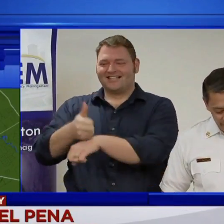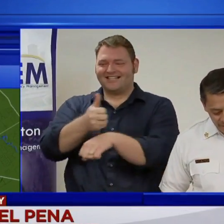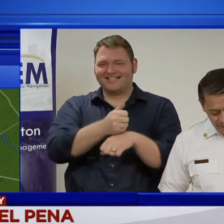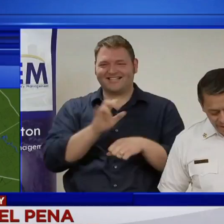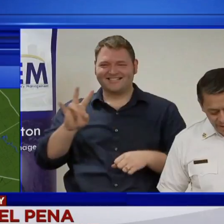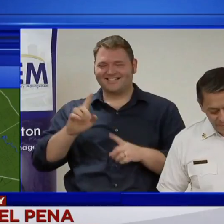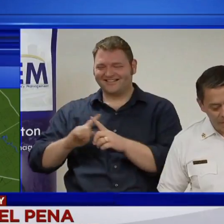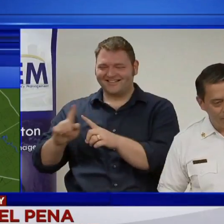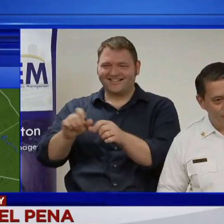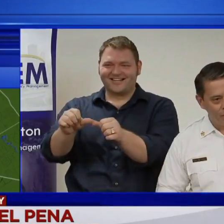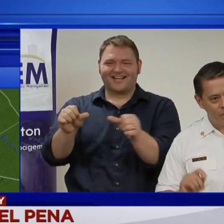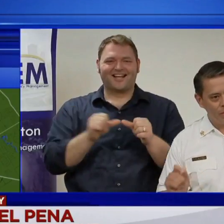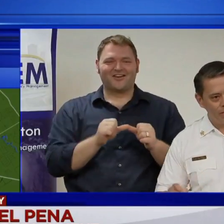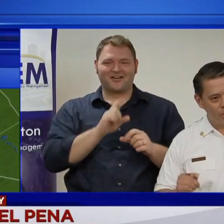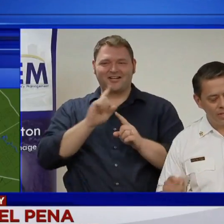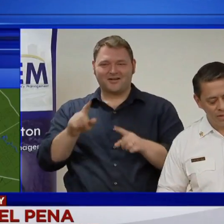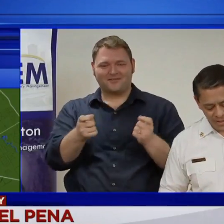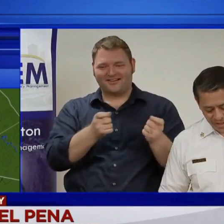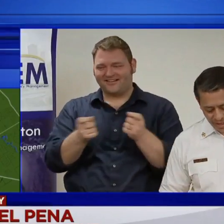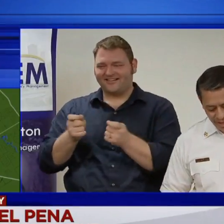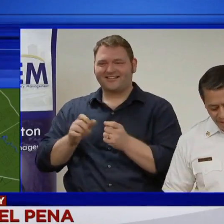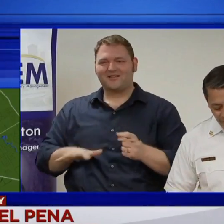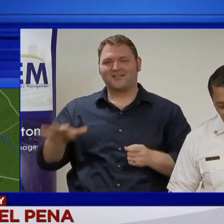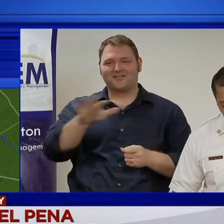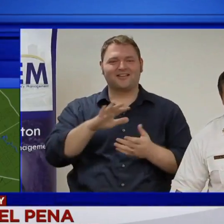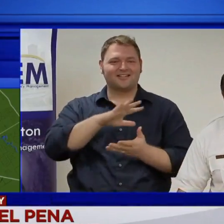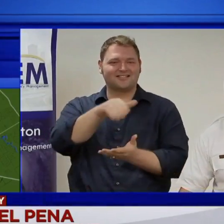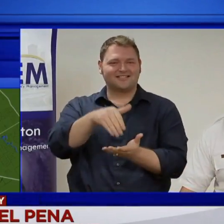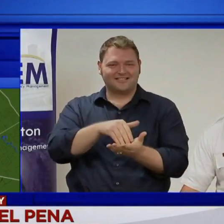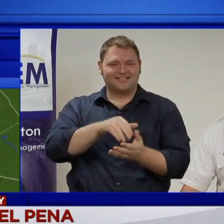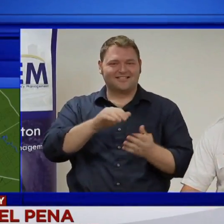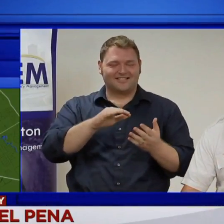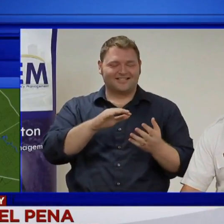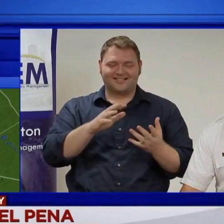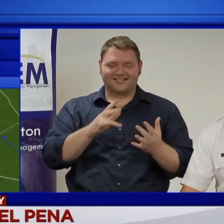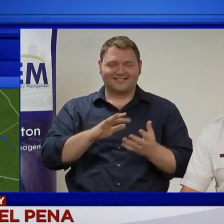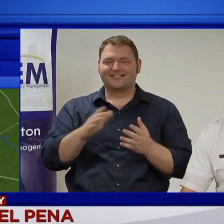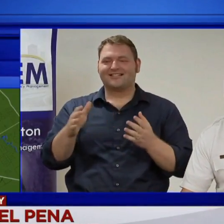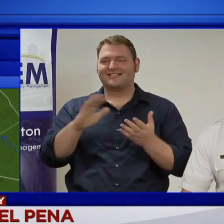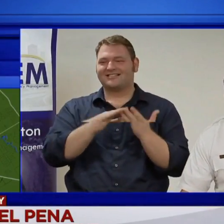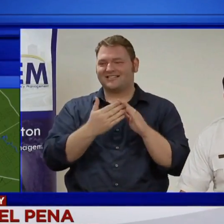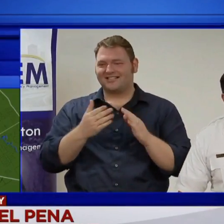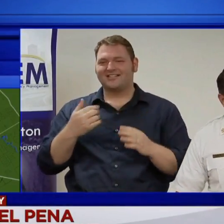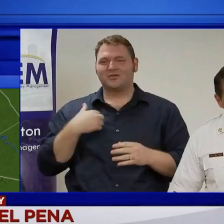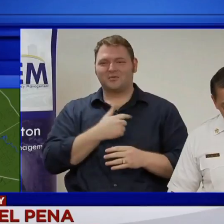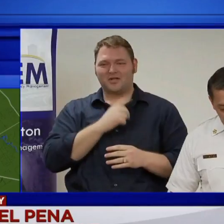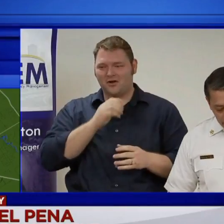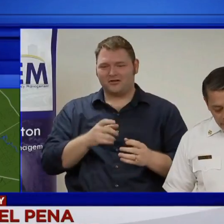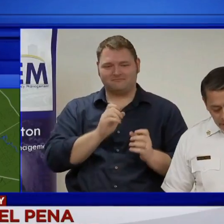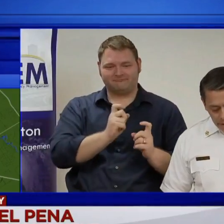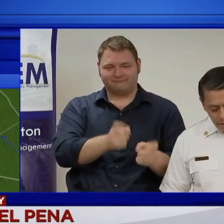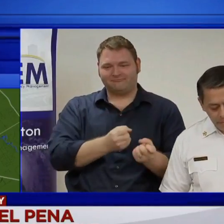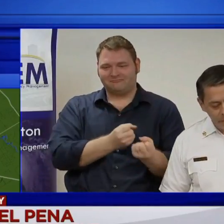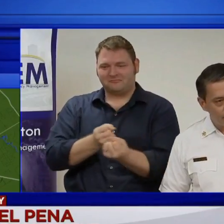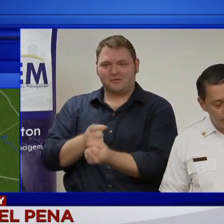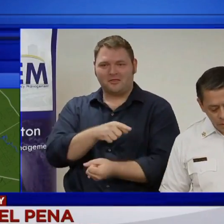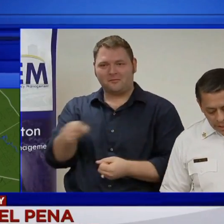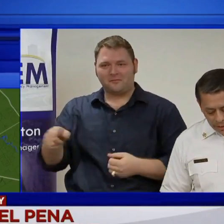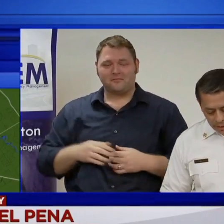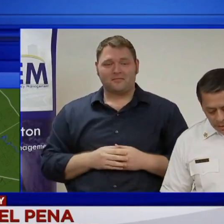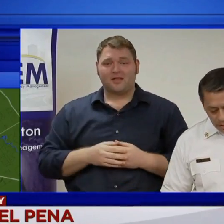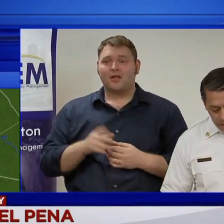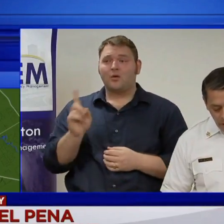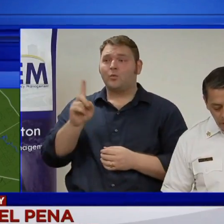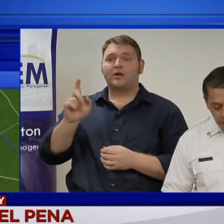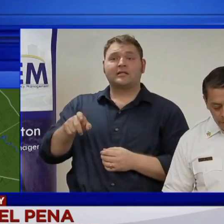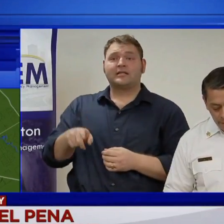throughout the city, and we're resourcing those appropriately. The areas of high demand continue to be the Kingwood